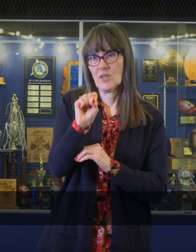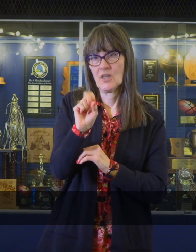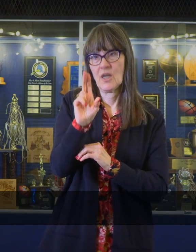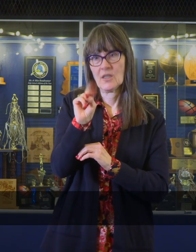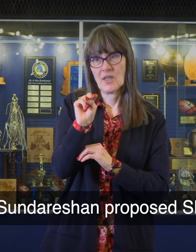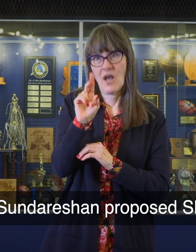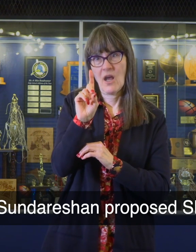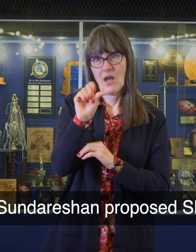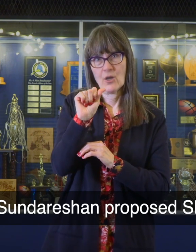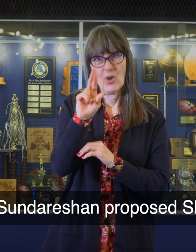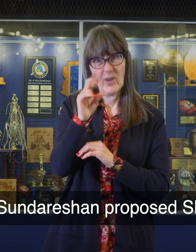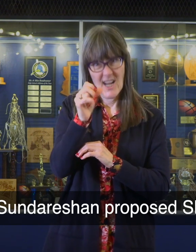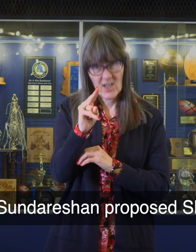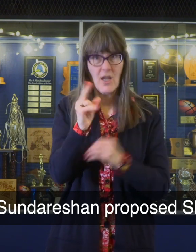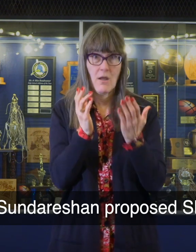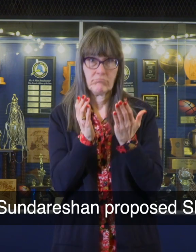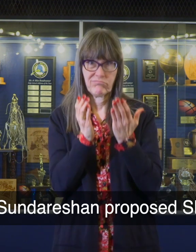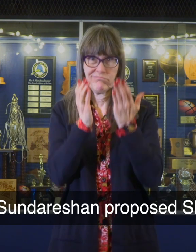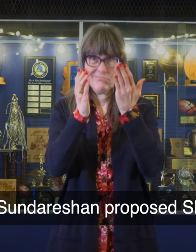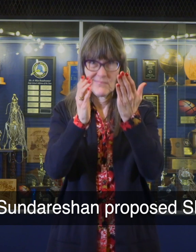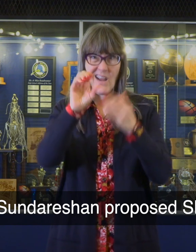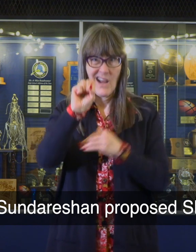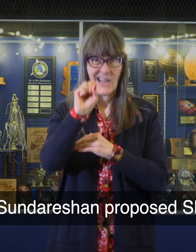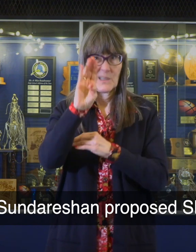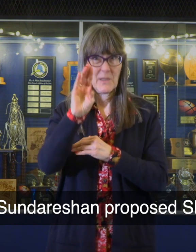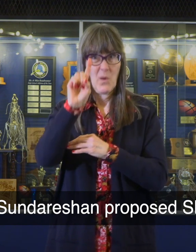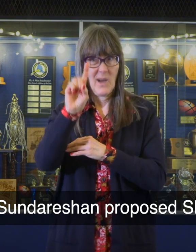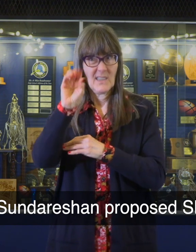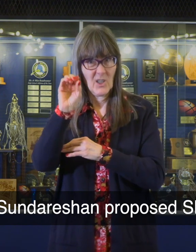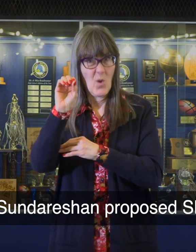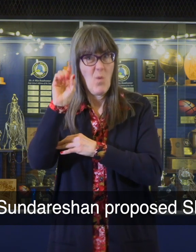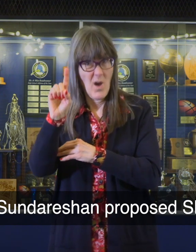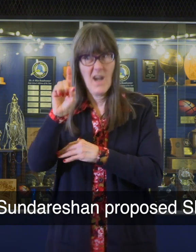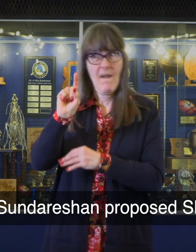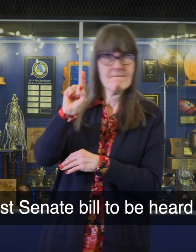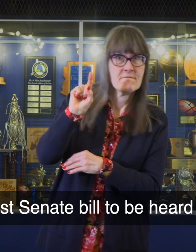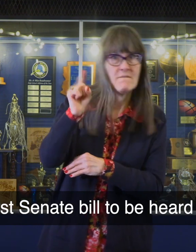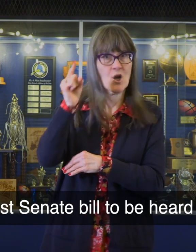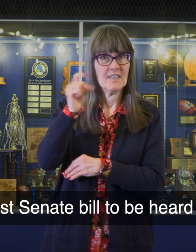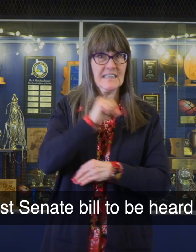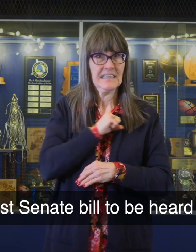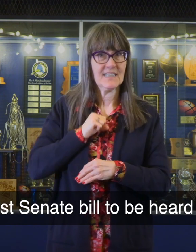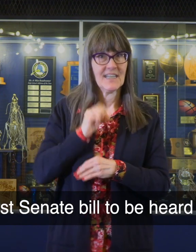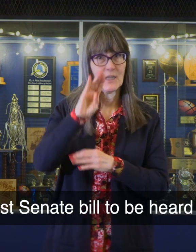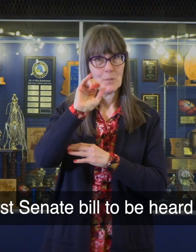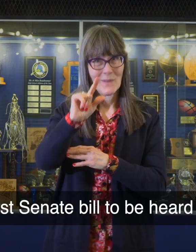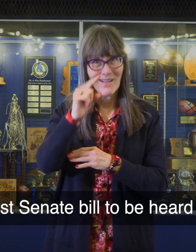Senator Sundarashan proposed SB 1001 as the first Senate bill